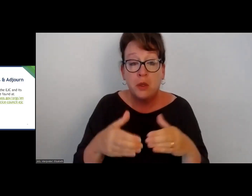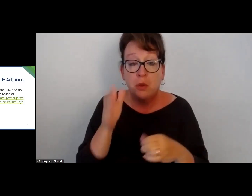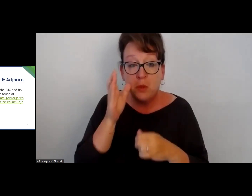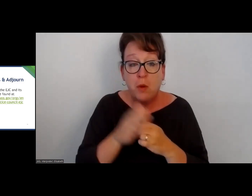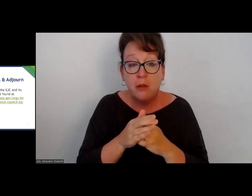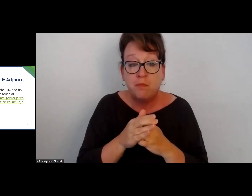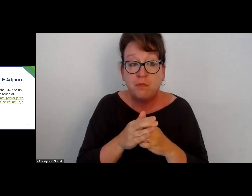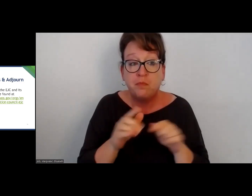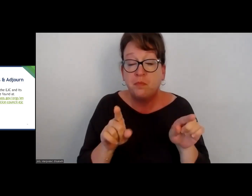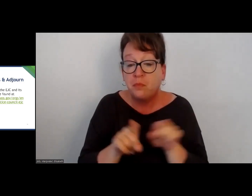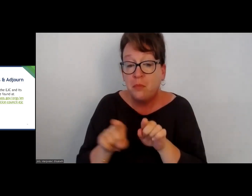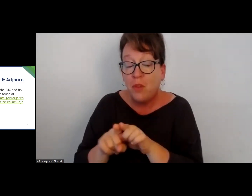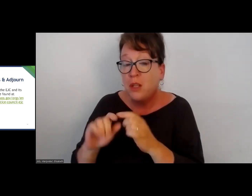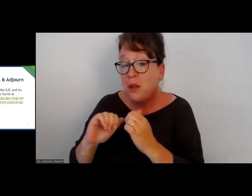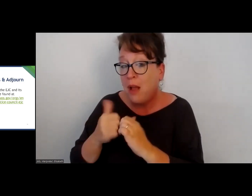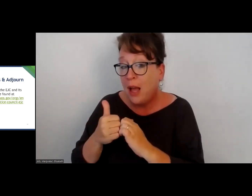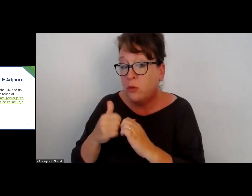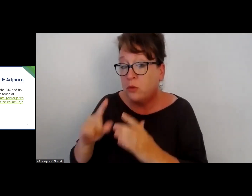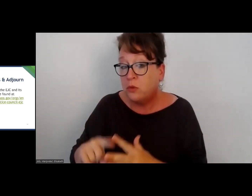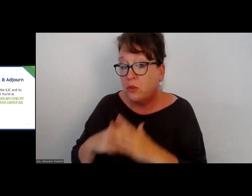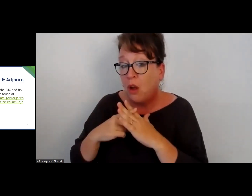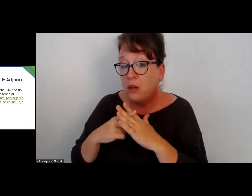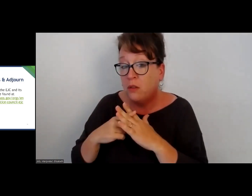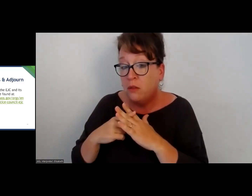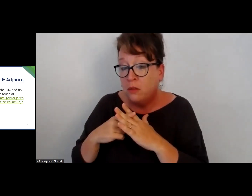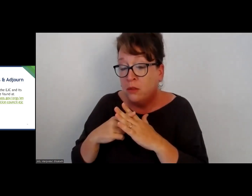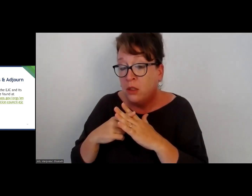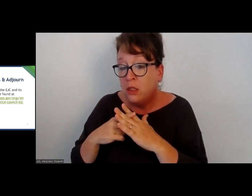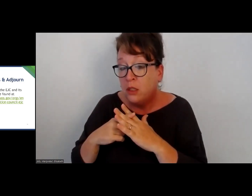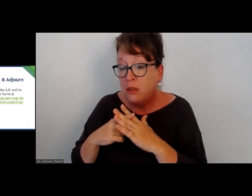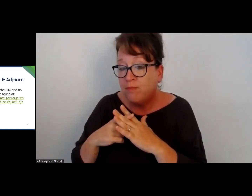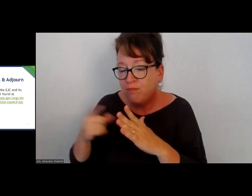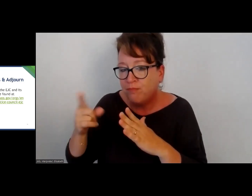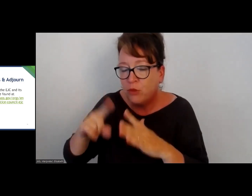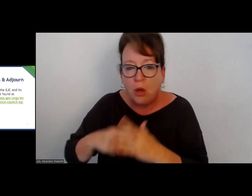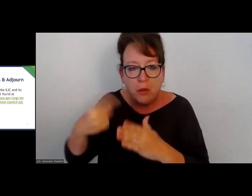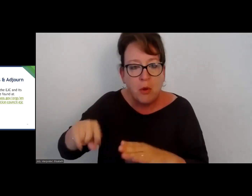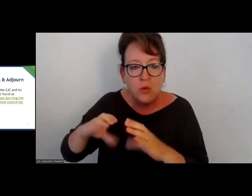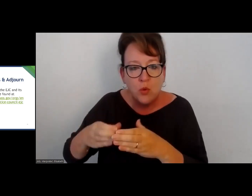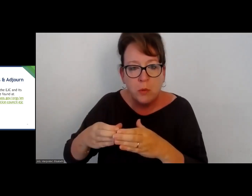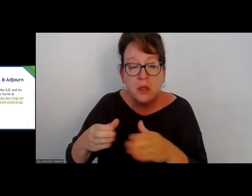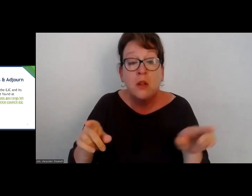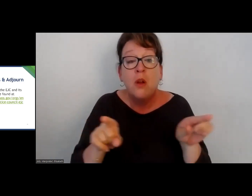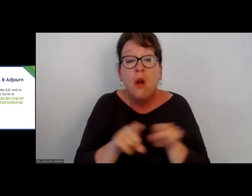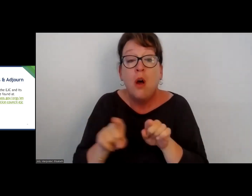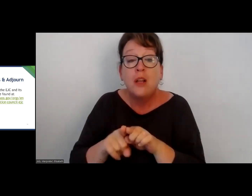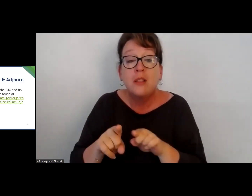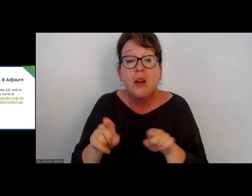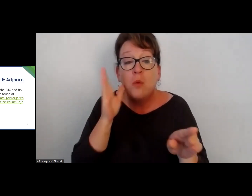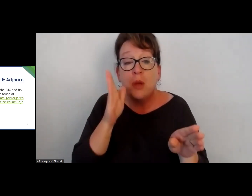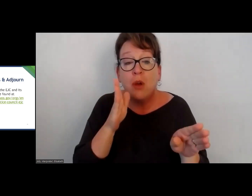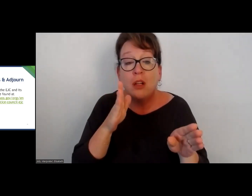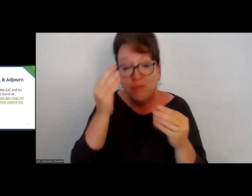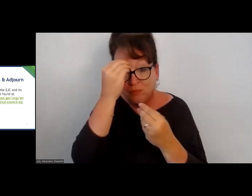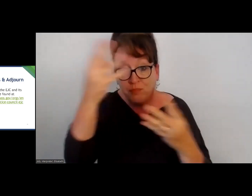how to start getting those, how to get those started. And then on the logistics of the next meetings